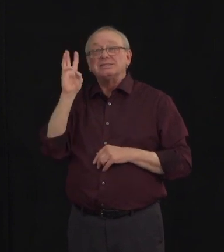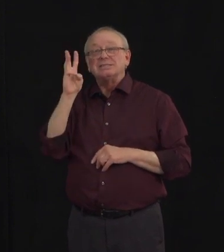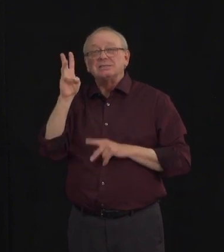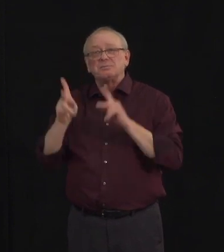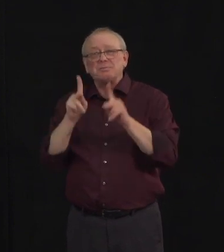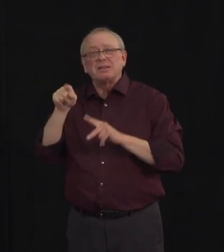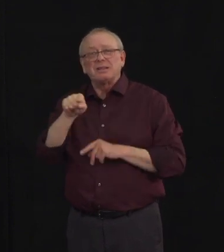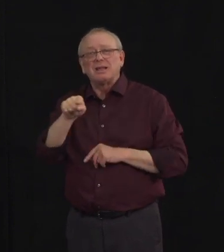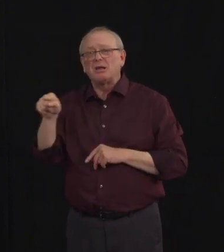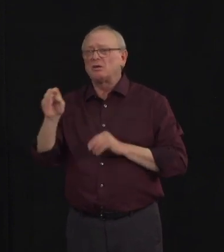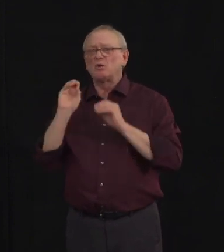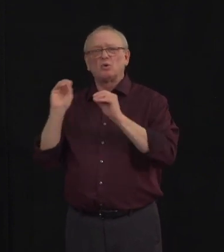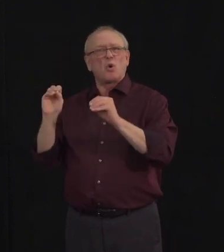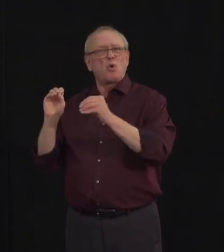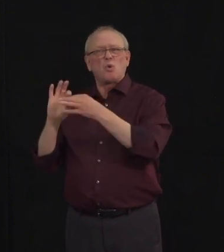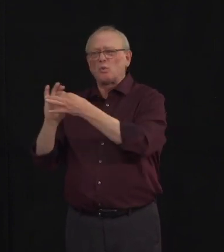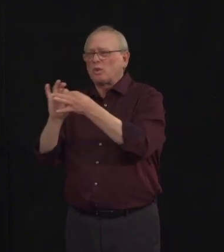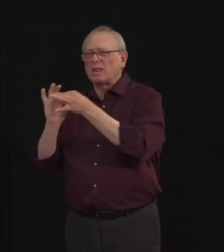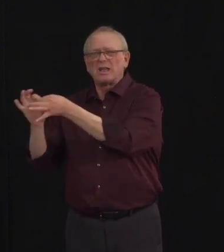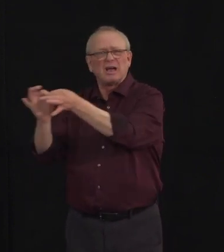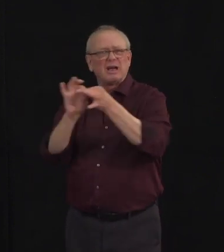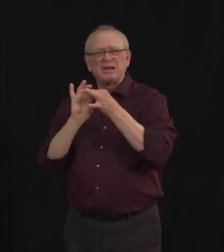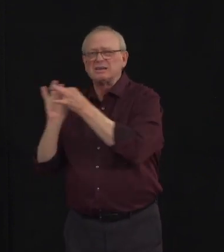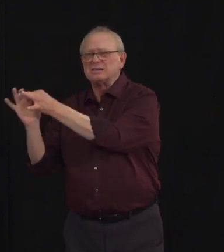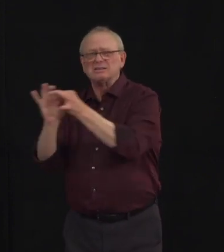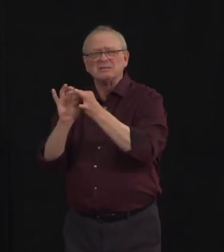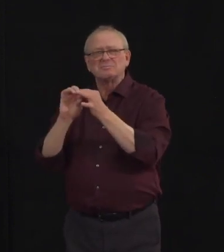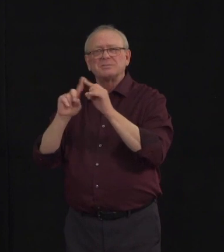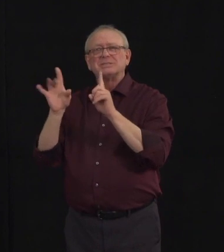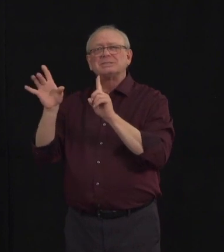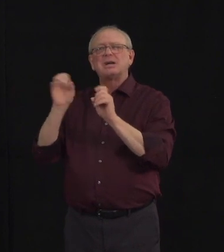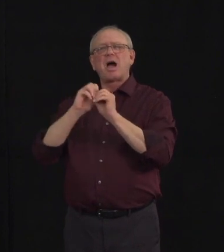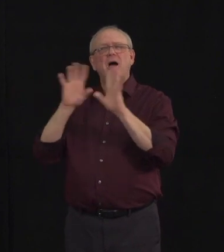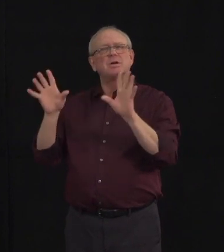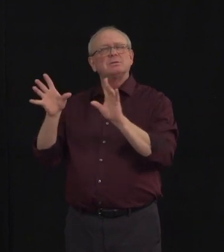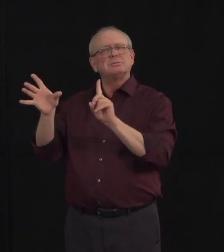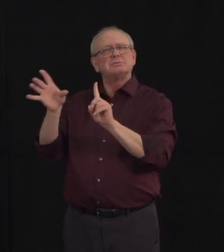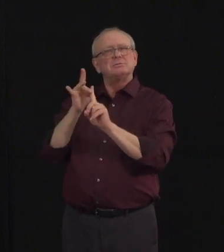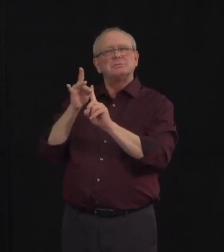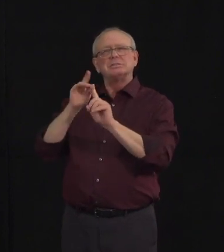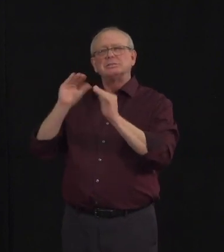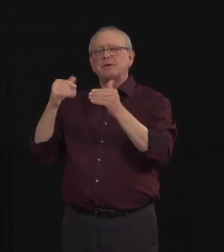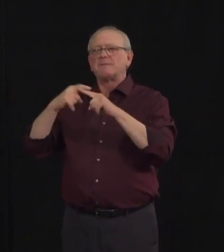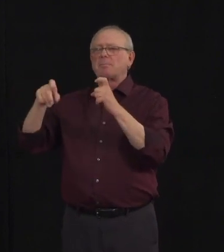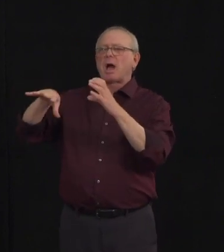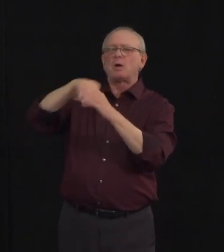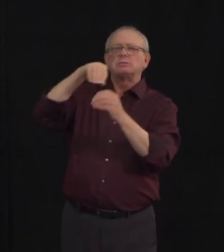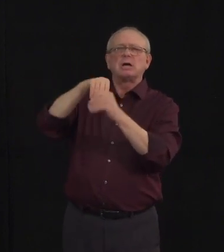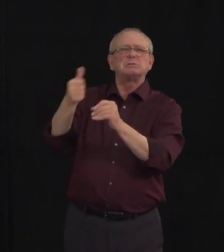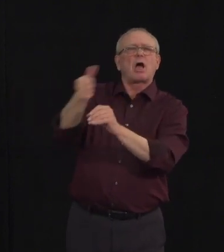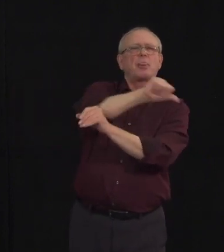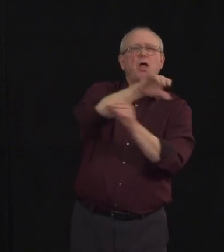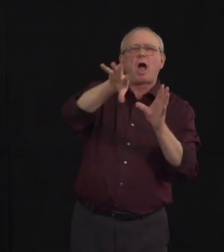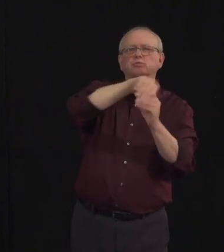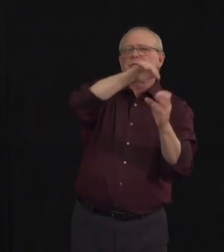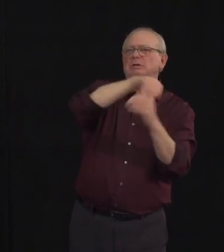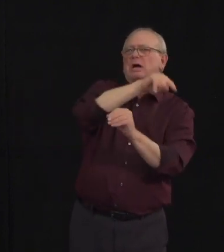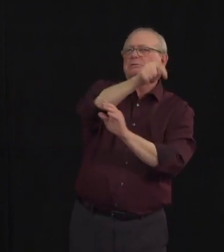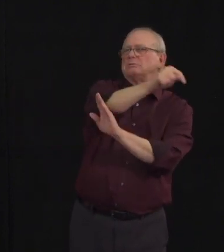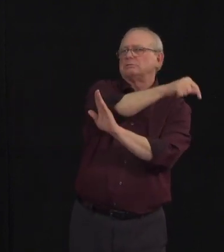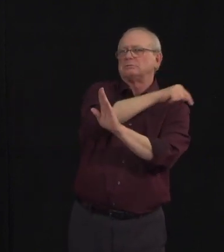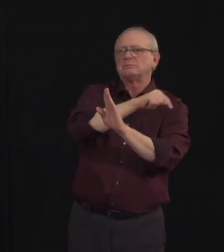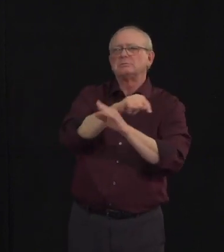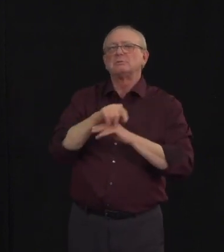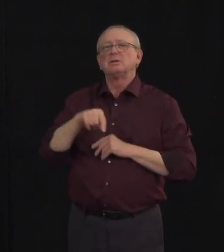seems to have been outside the workplace. A deep cleaning of the facility has occurred, and there is no evidence of transmission at